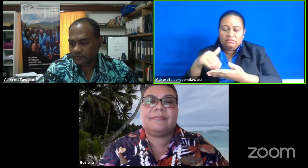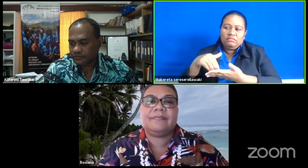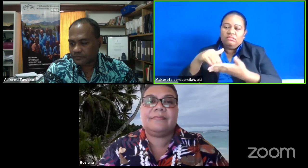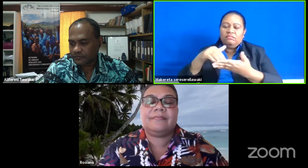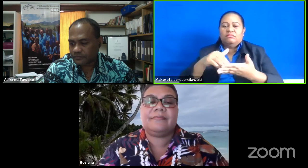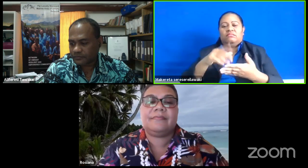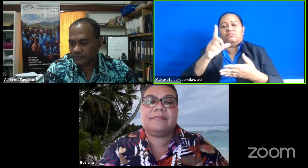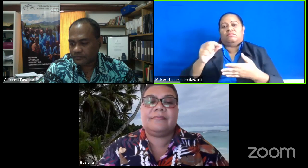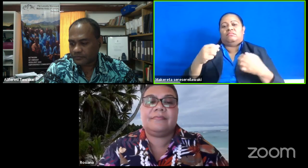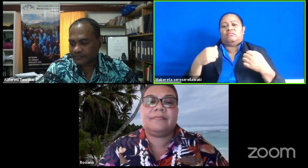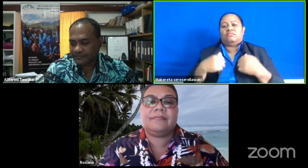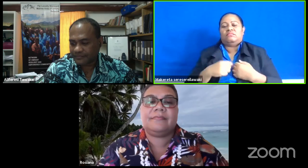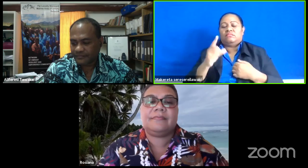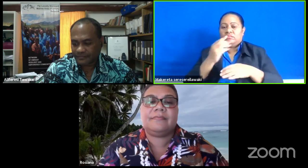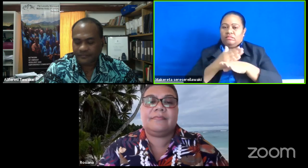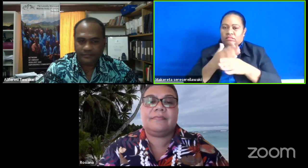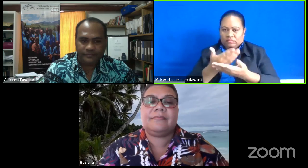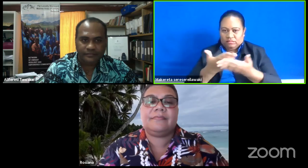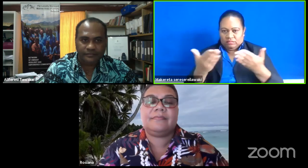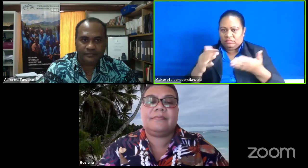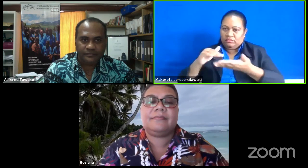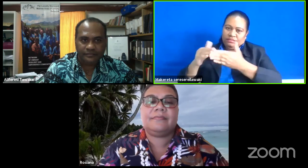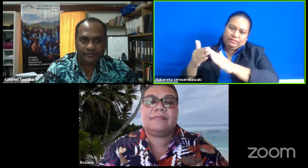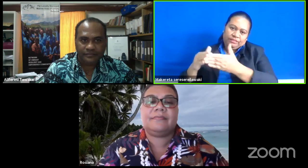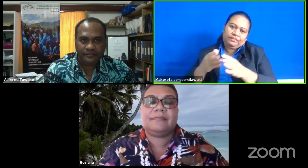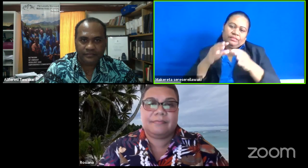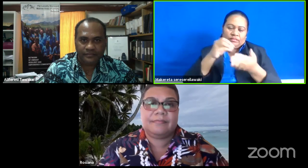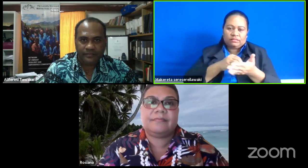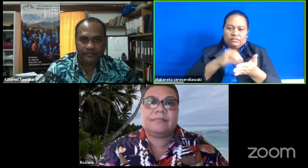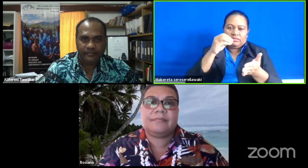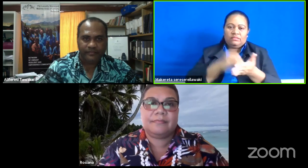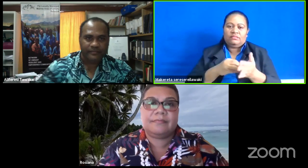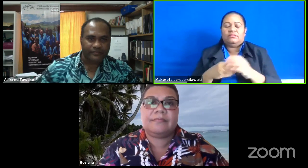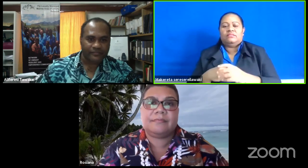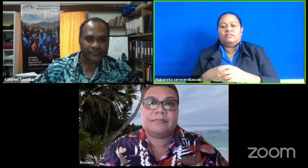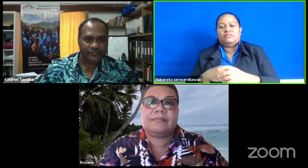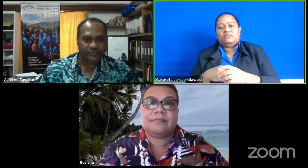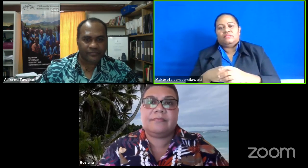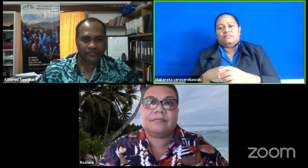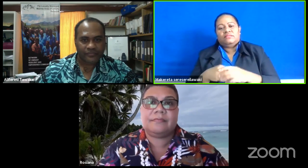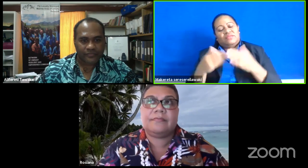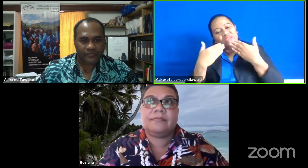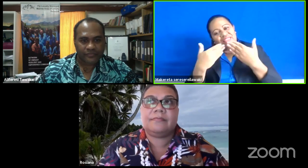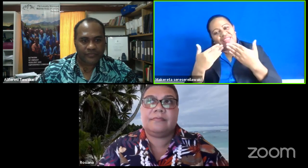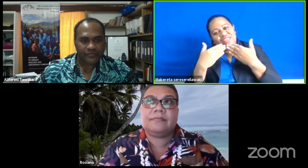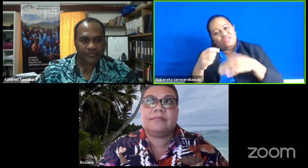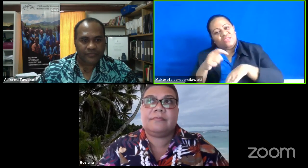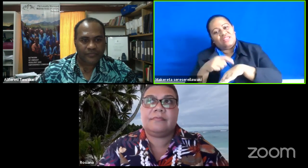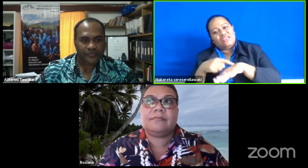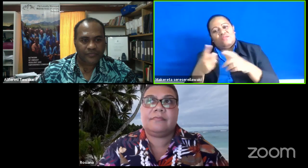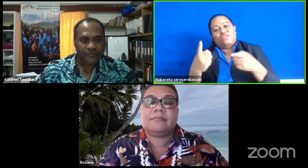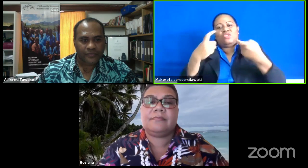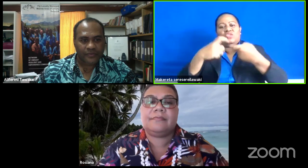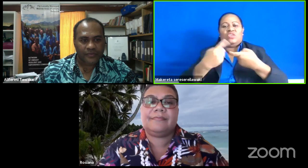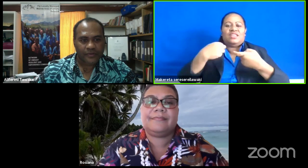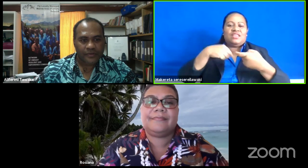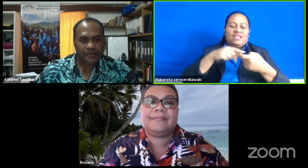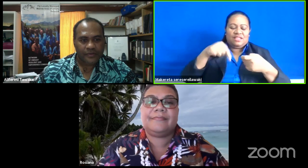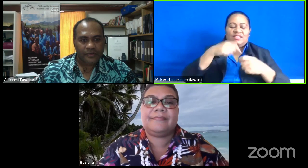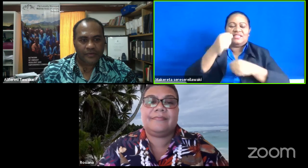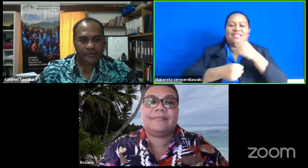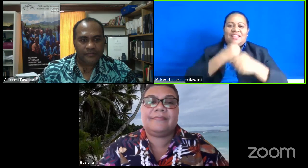you do but also for the communities that you serve and with that we thank you for your time in joining us for our session uh